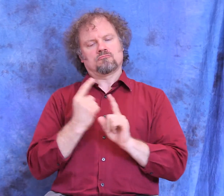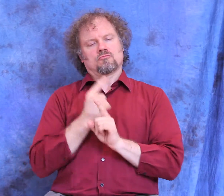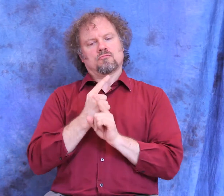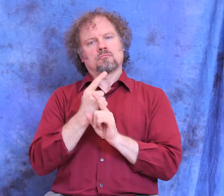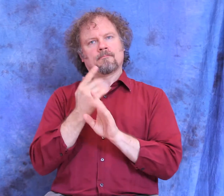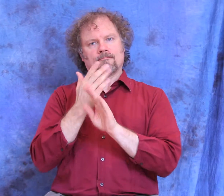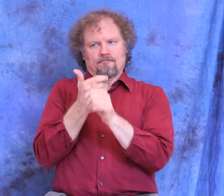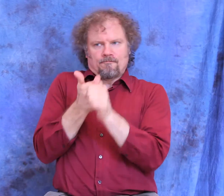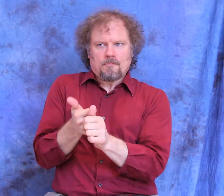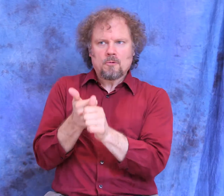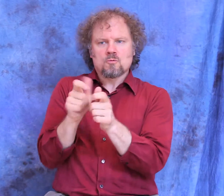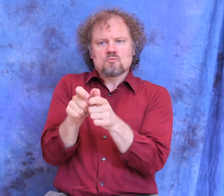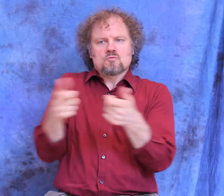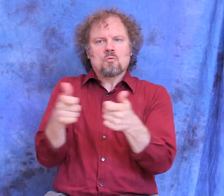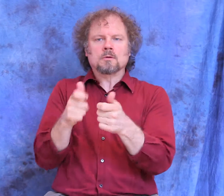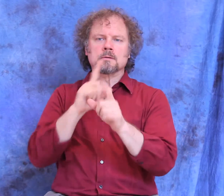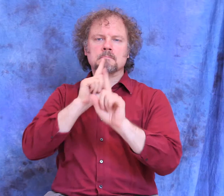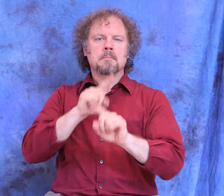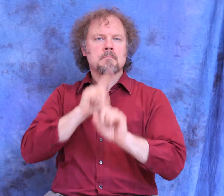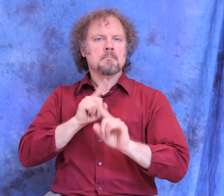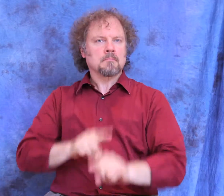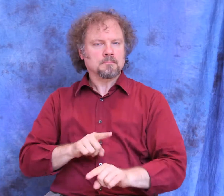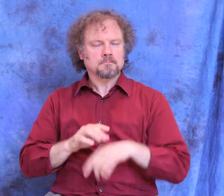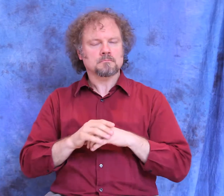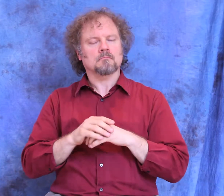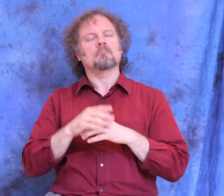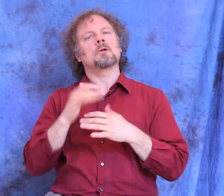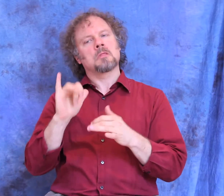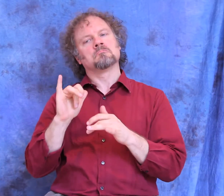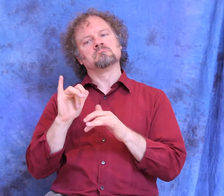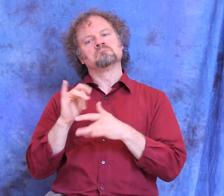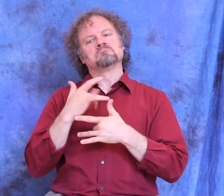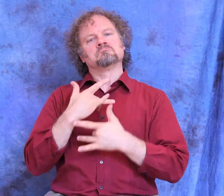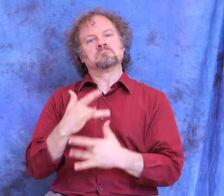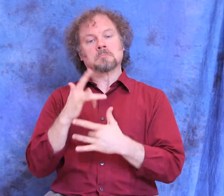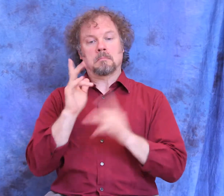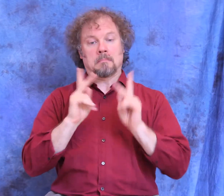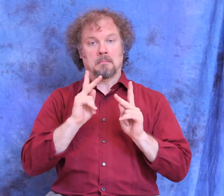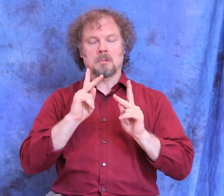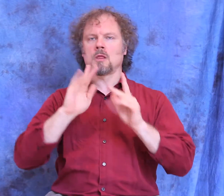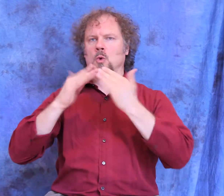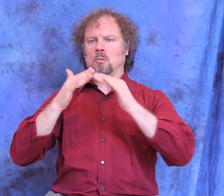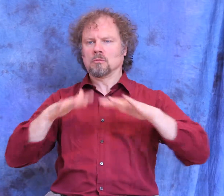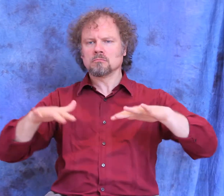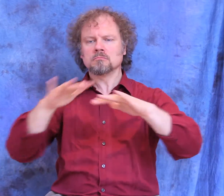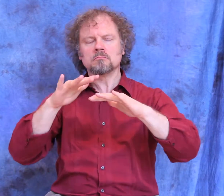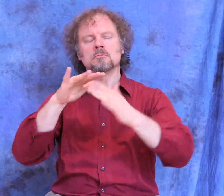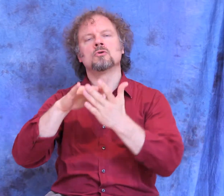Torah's commandments. This is why it is customary for individuals and communities to learn Pirkei